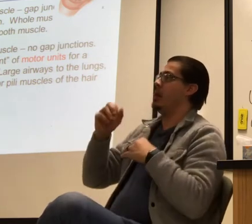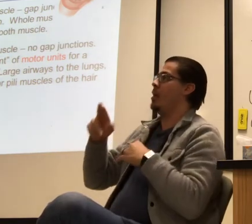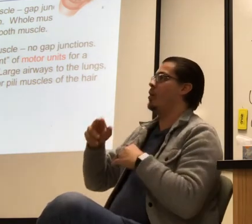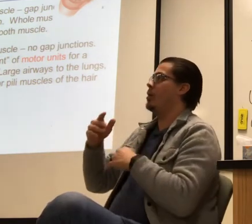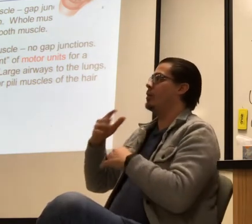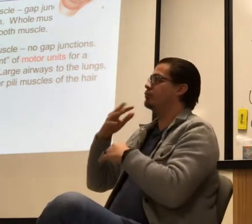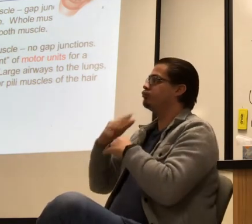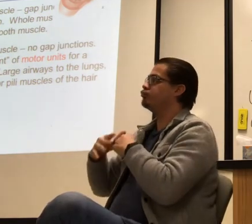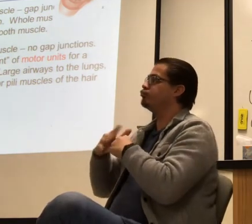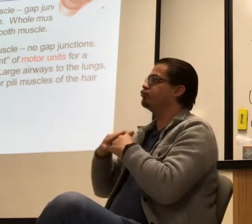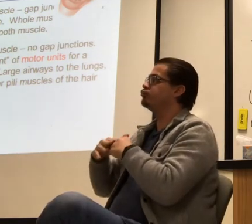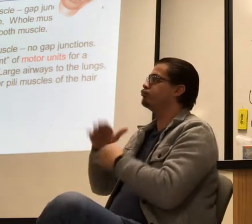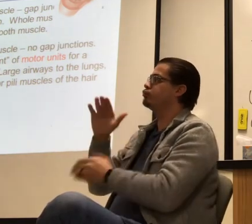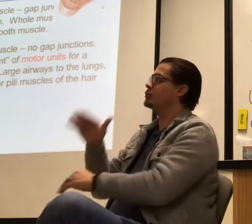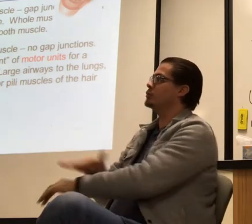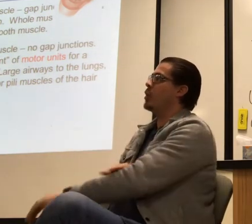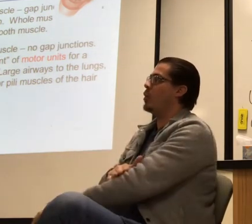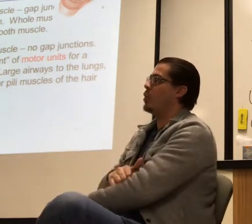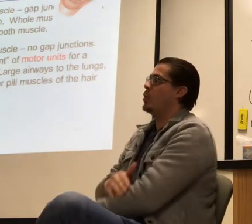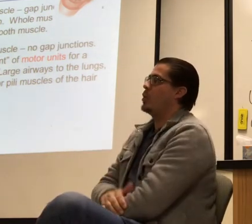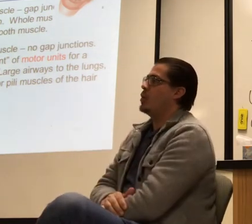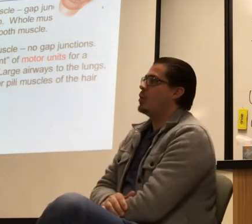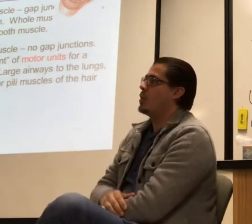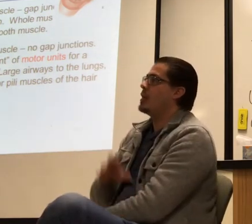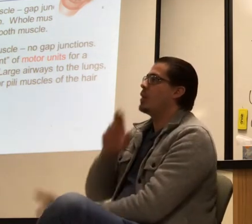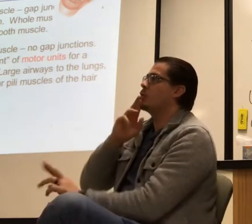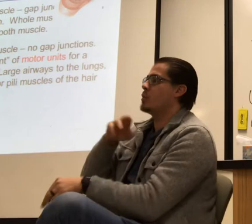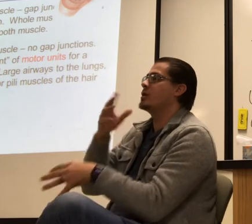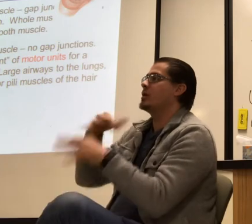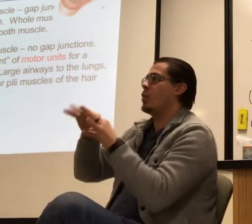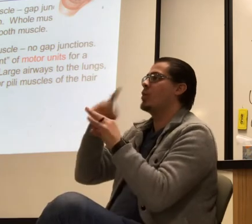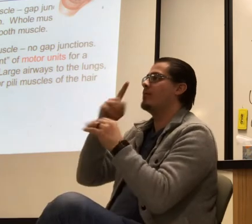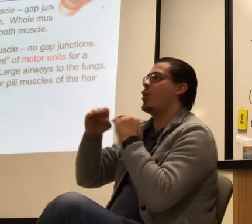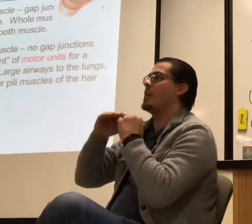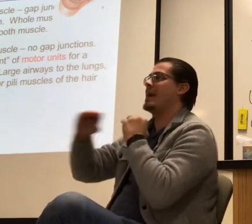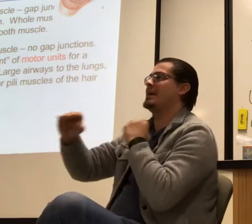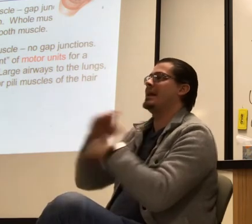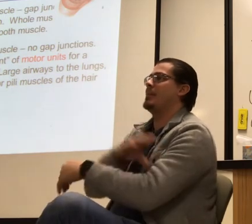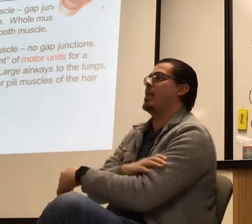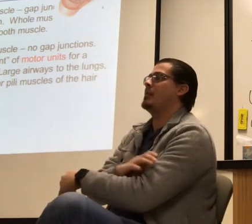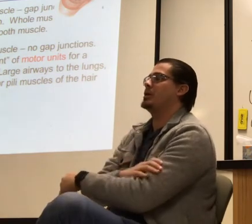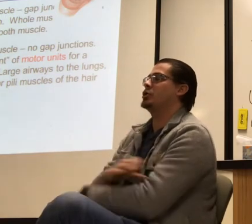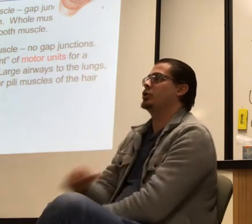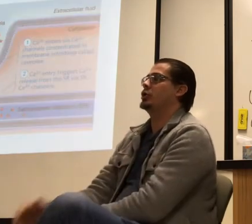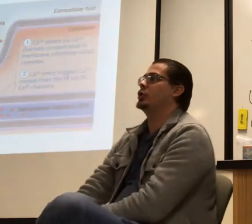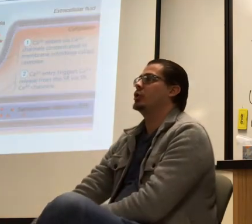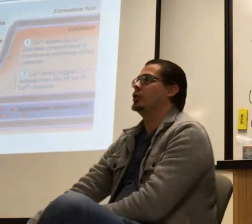So graded responses are important in the example of maintaining blood pressure.